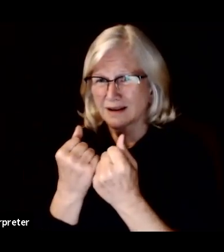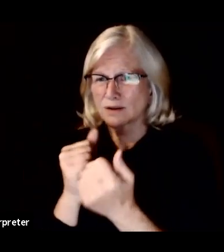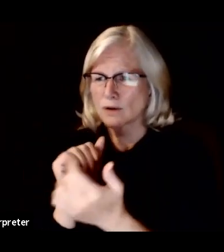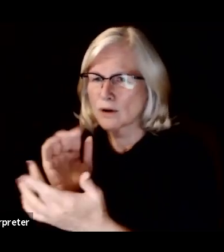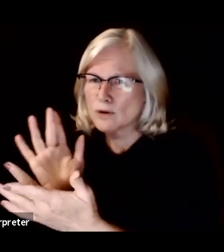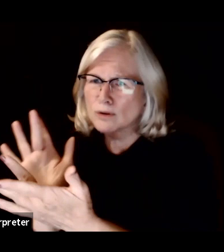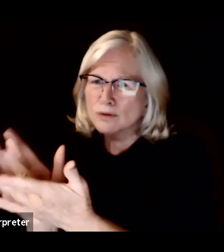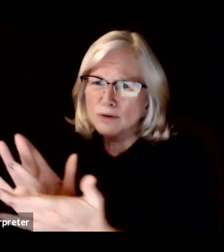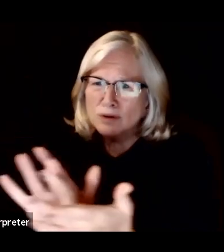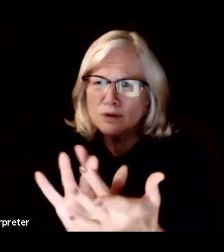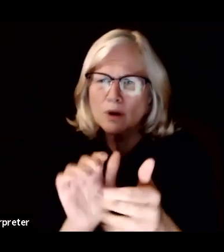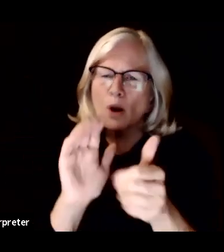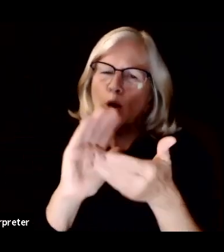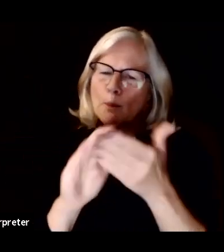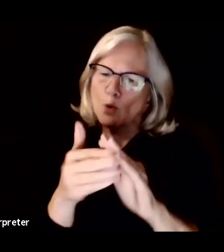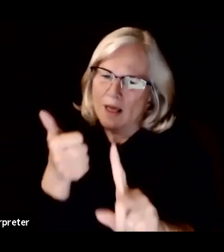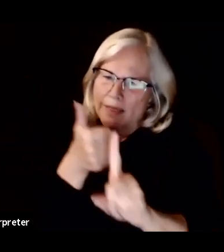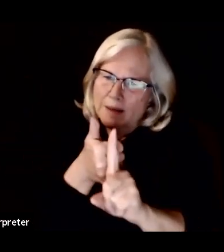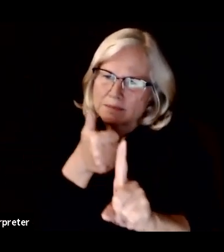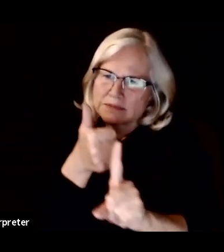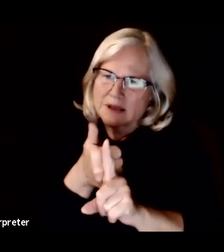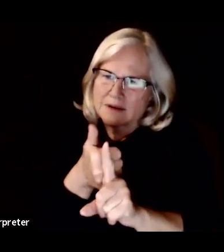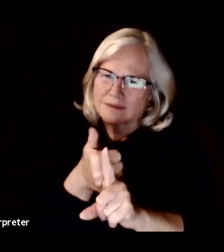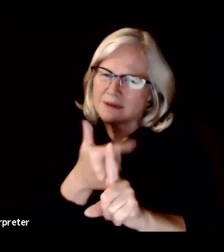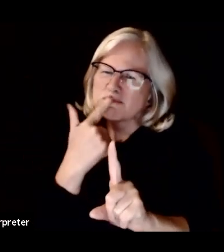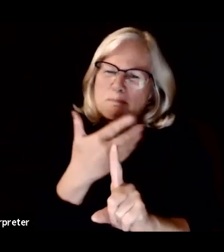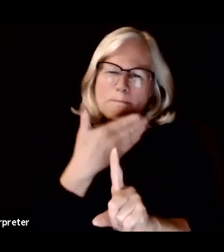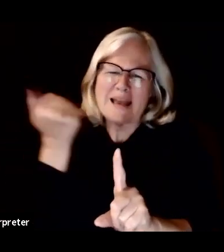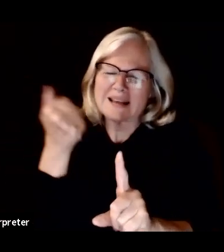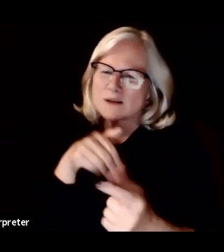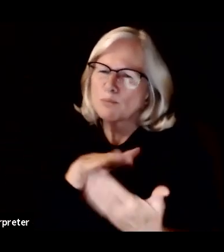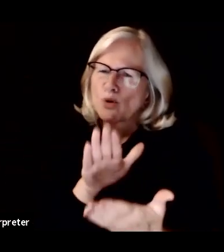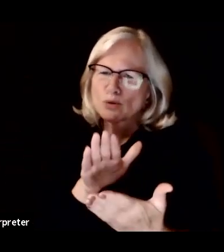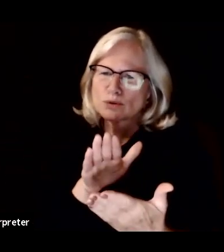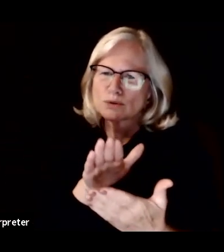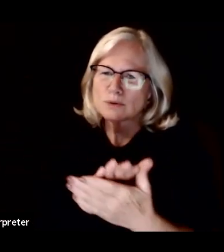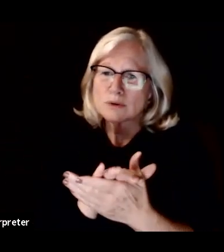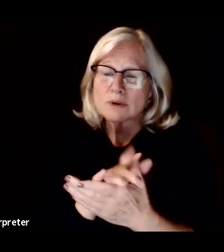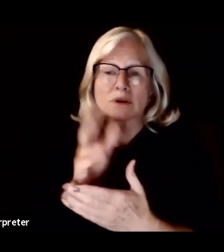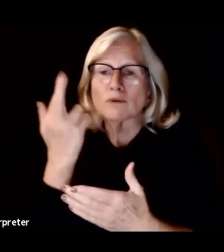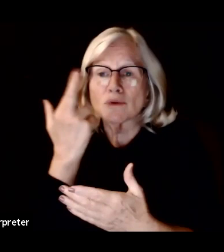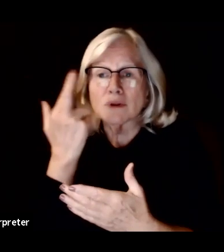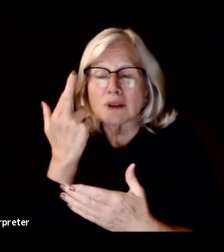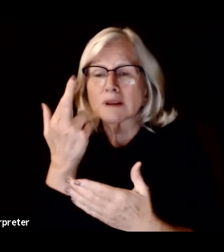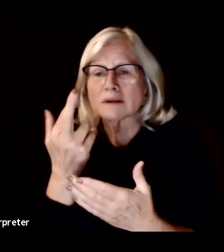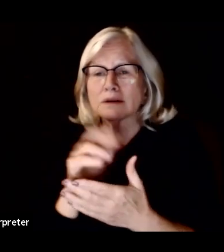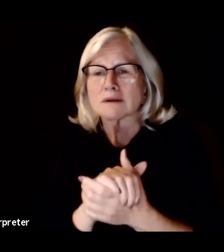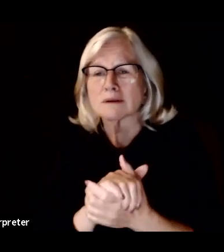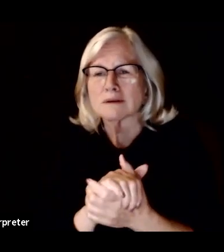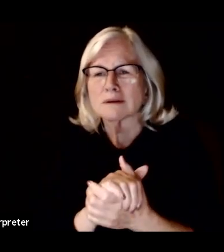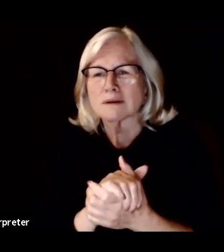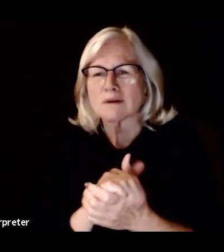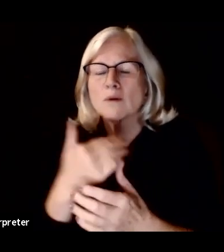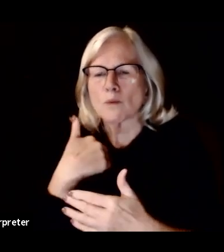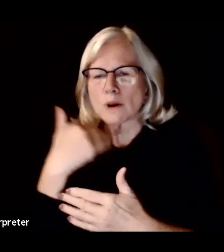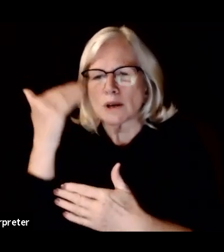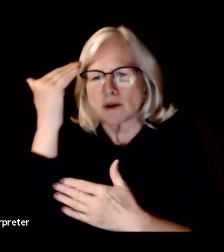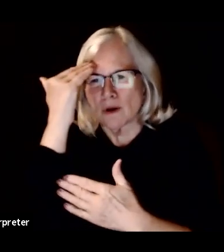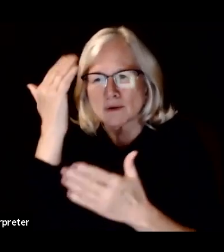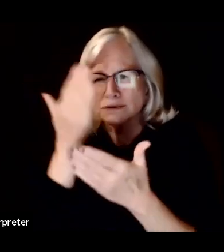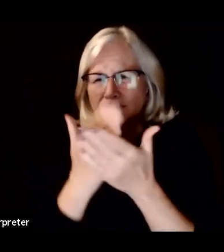just important to really offer those resources to groups that we know have some higher risk levels